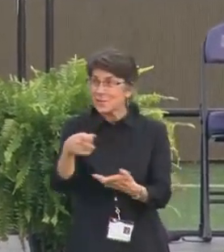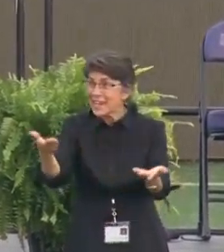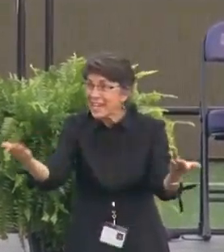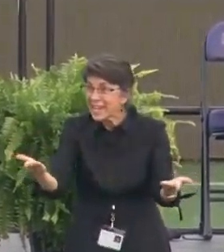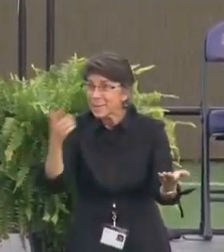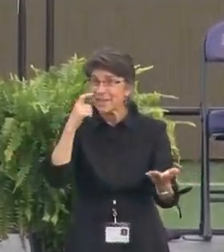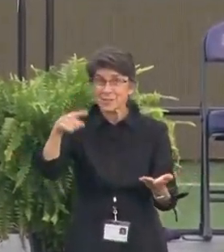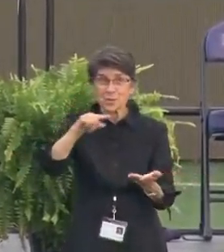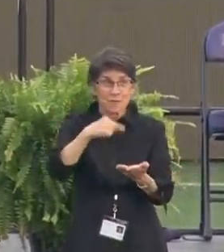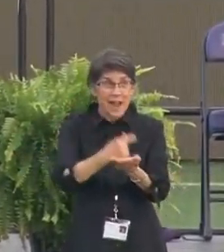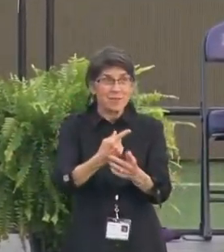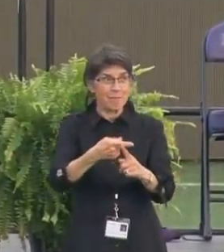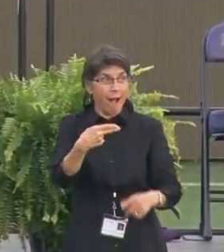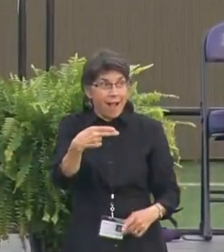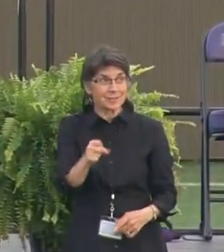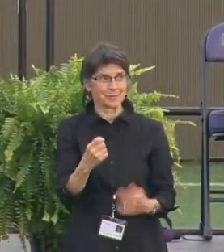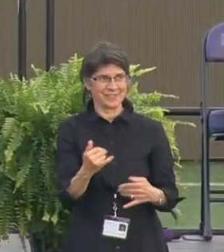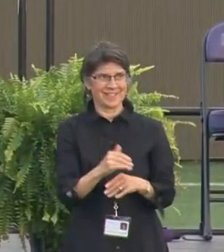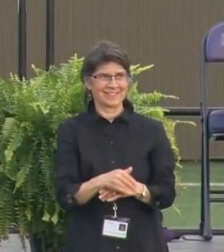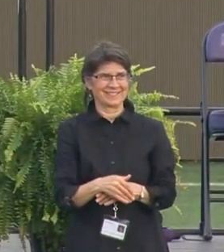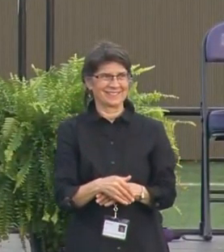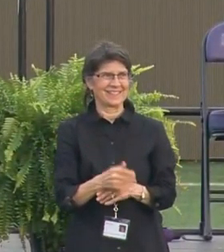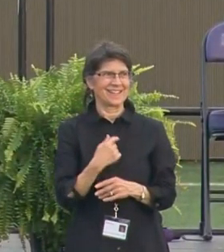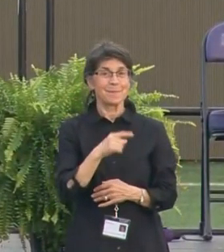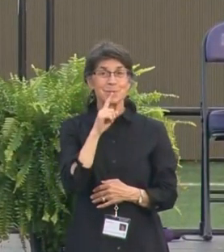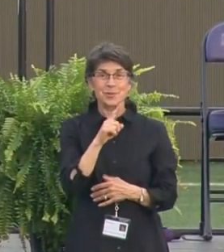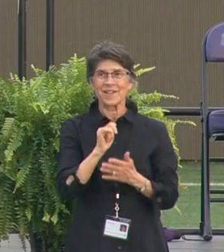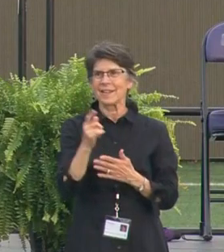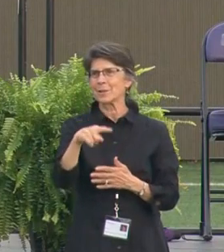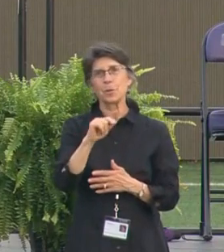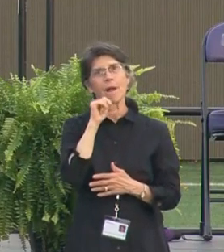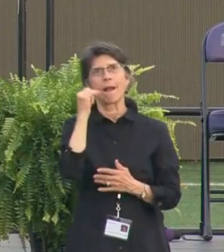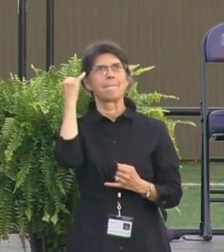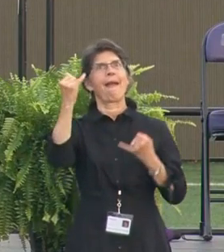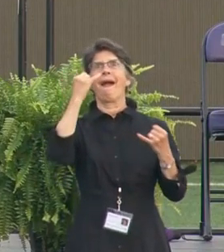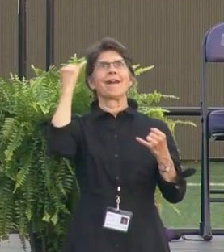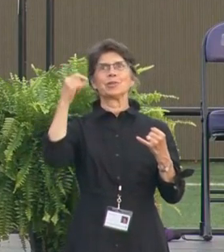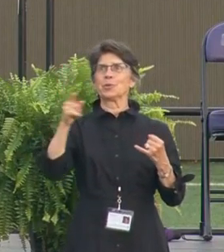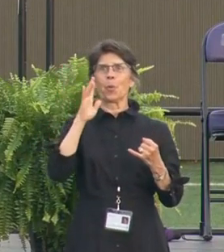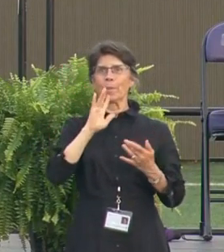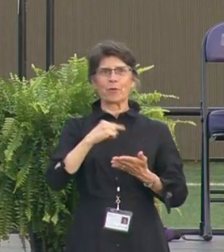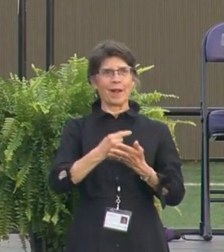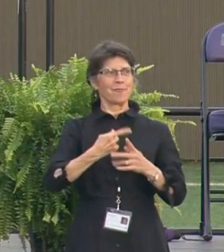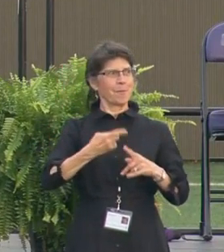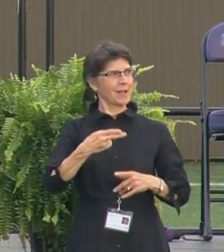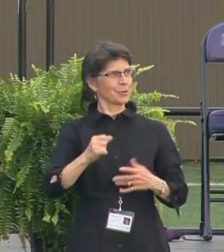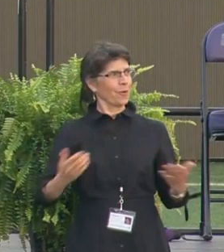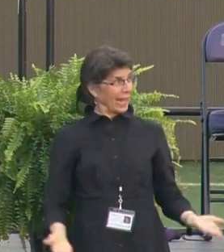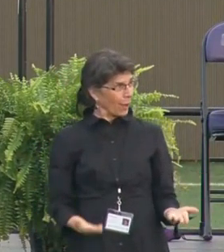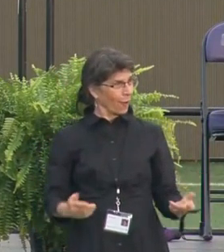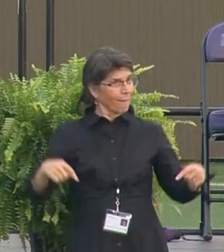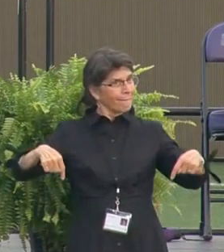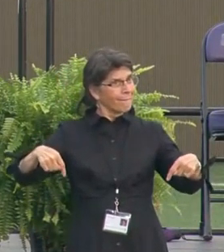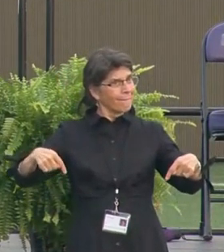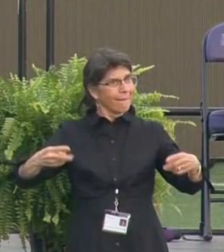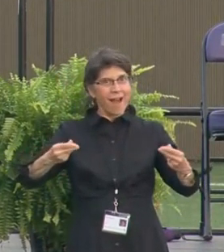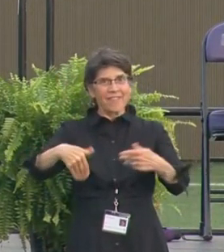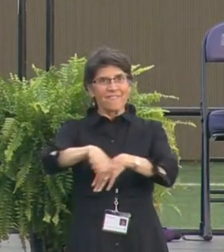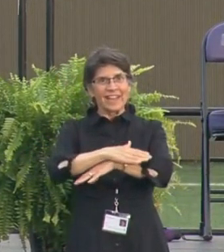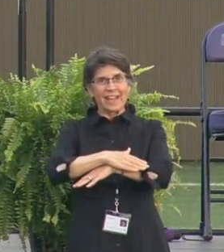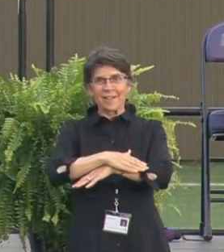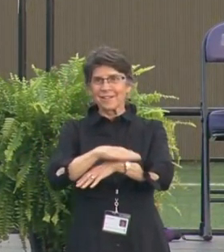you're graduating high school tonight. I am certain that you did not imagine that you'd be graduating from high school here on the field at